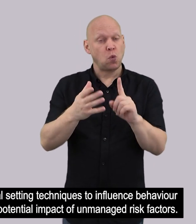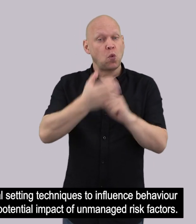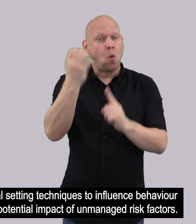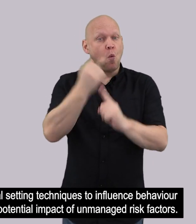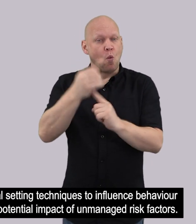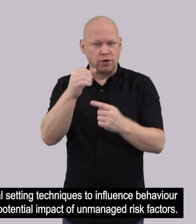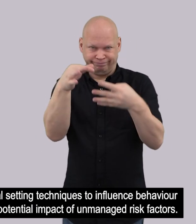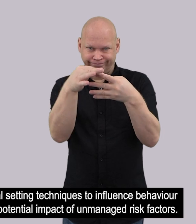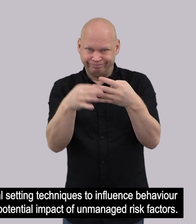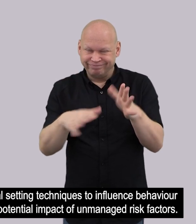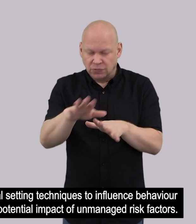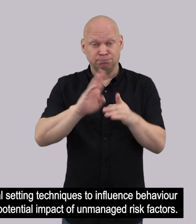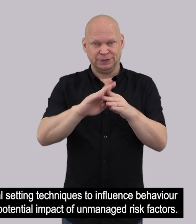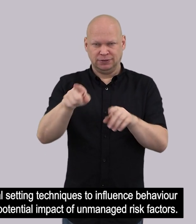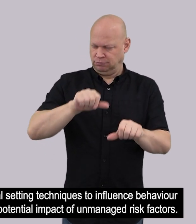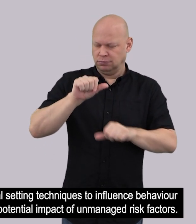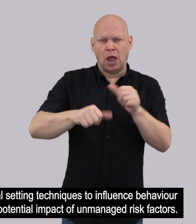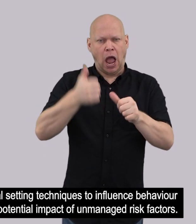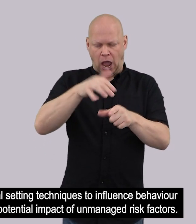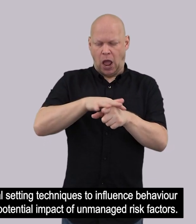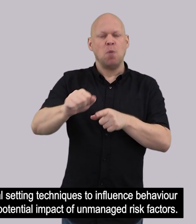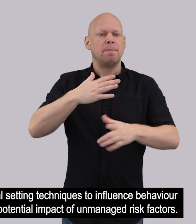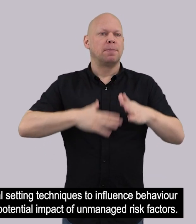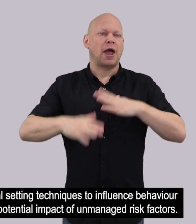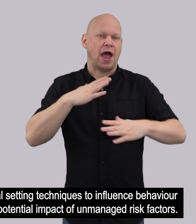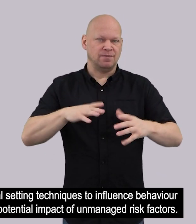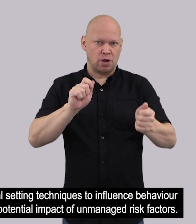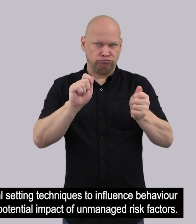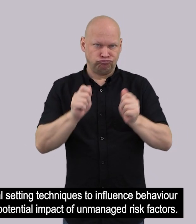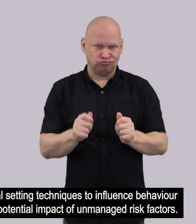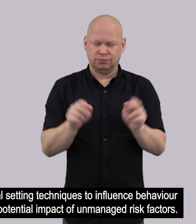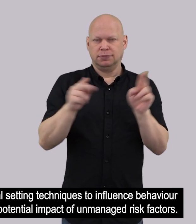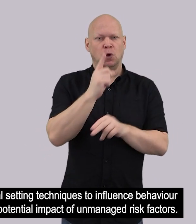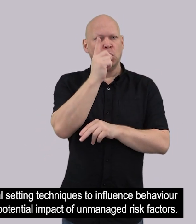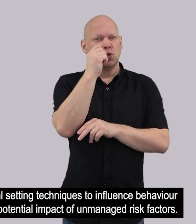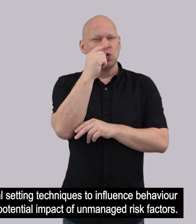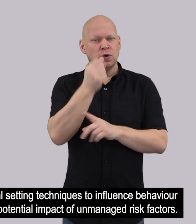techniques to influence behaviour change and reduce potential impact of unmanaged risk factors.